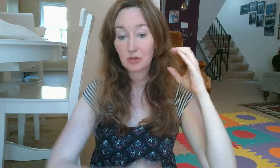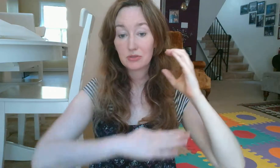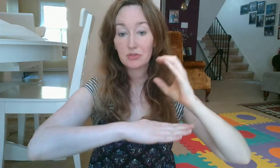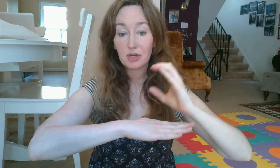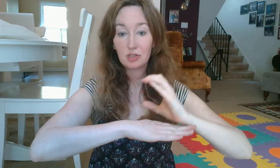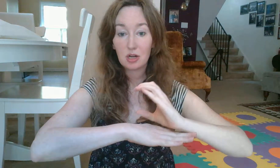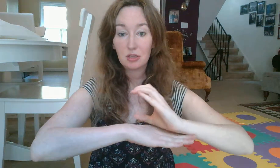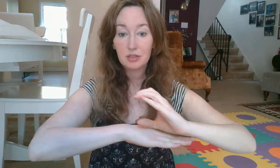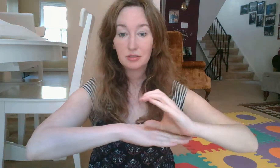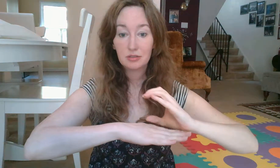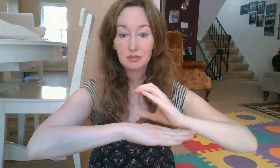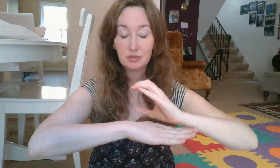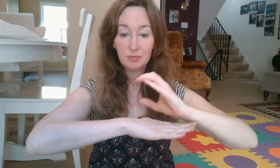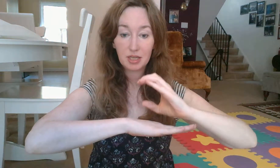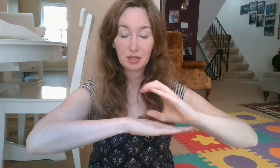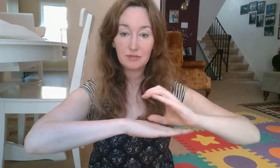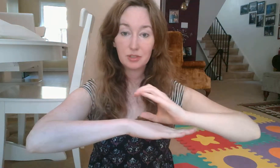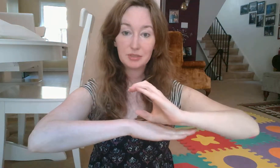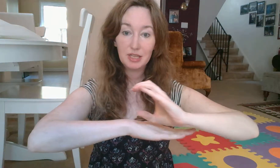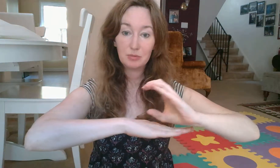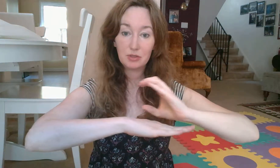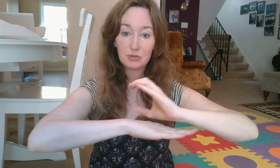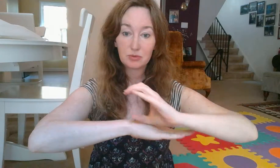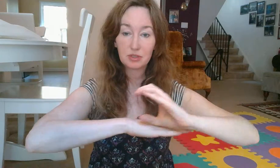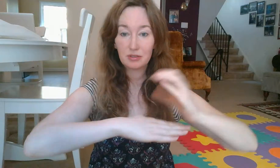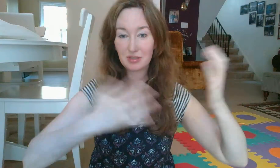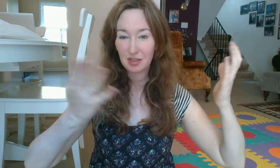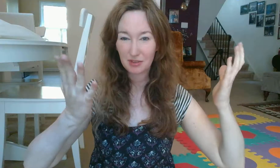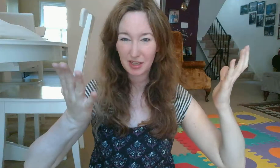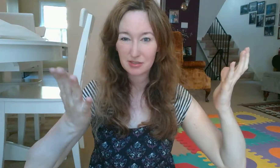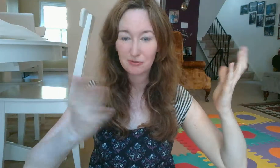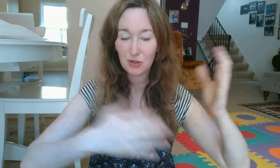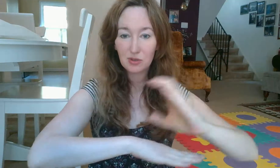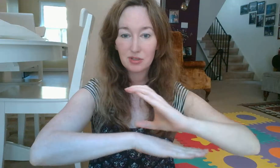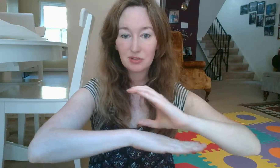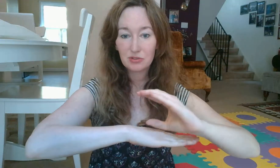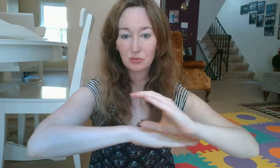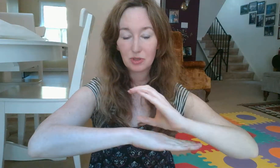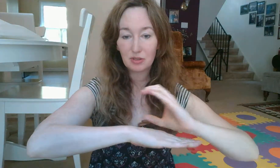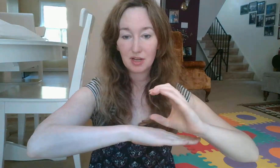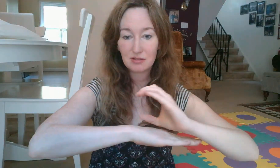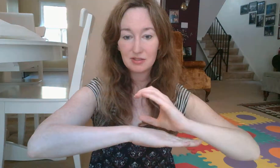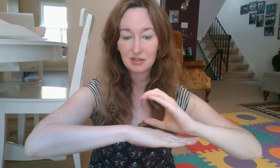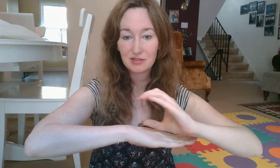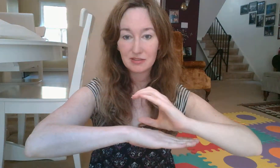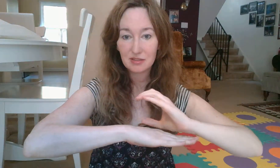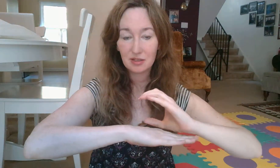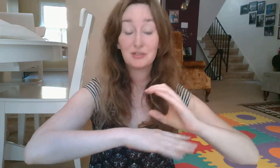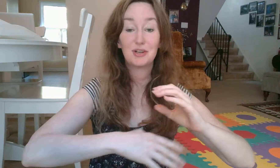also sign chocolate. You make kind of a little table and you just think like it's food. Swirl it around. Cousin,